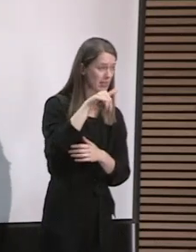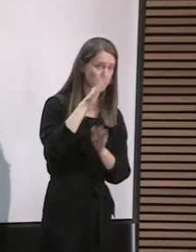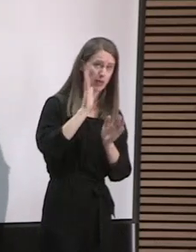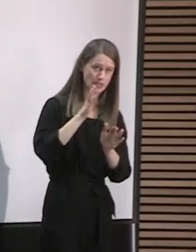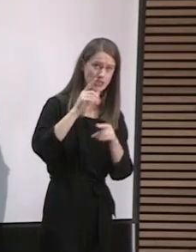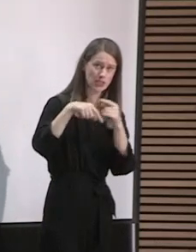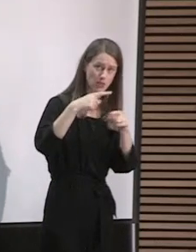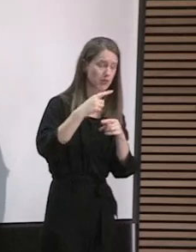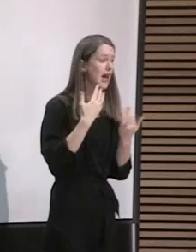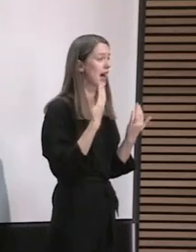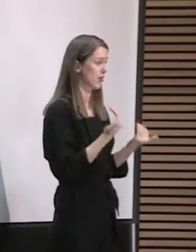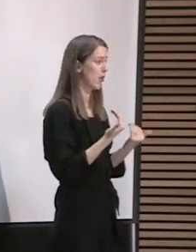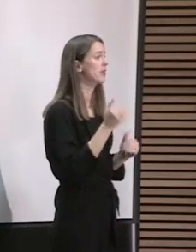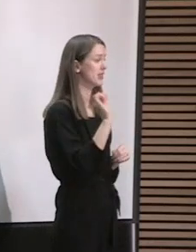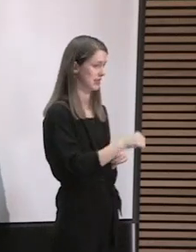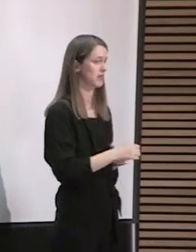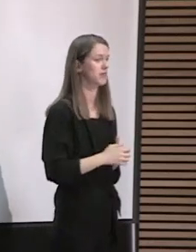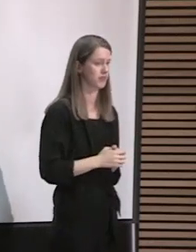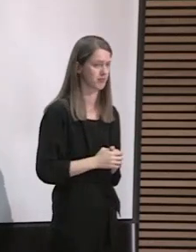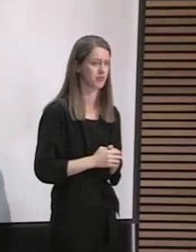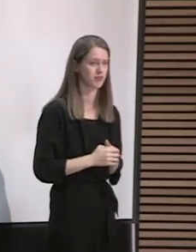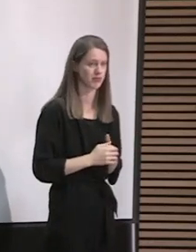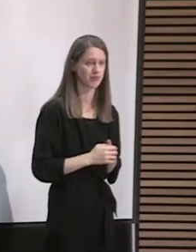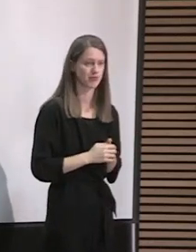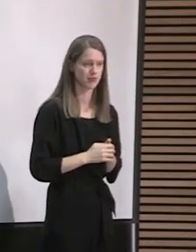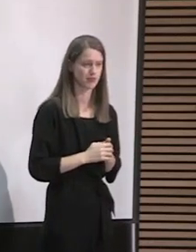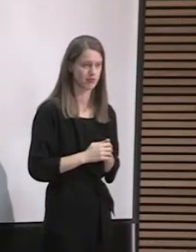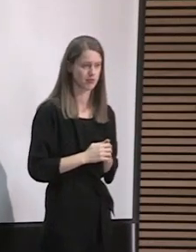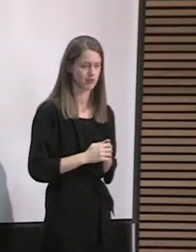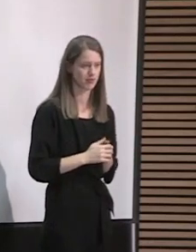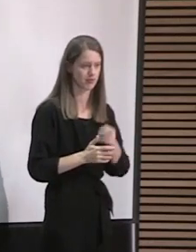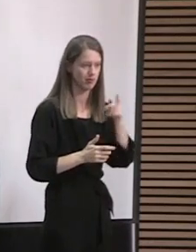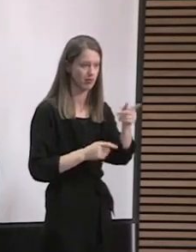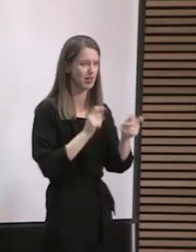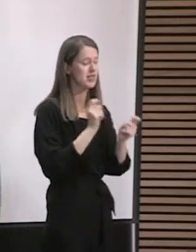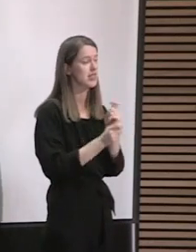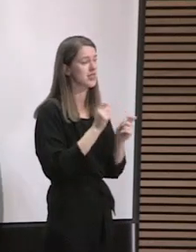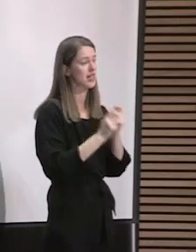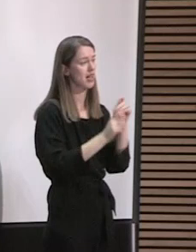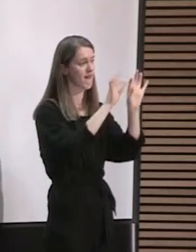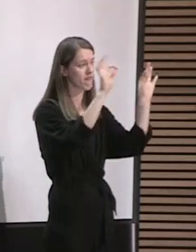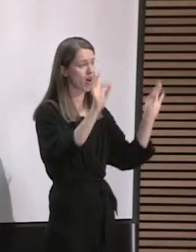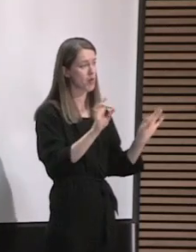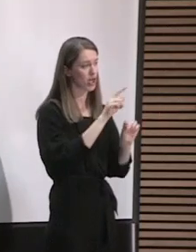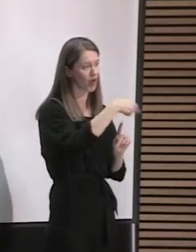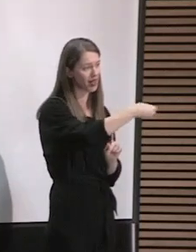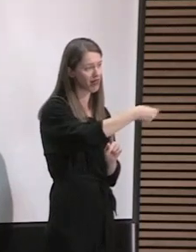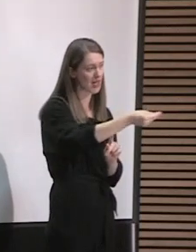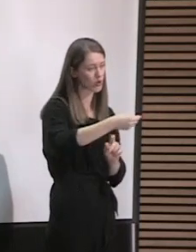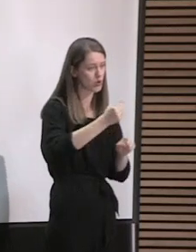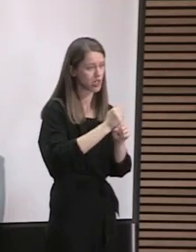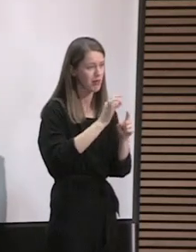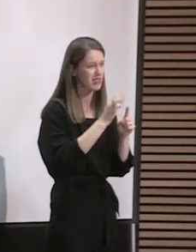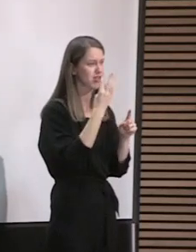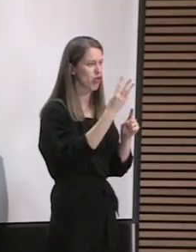remain? At the moment, that's our current advice. Okay, over here. In the testing framework that you've distributed to GPs, there's a